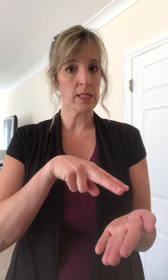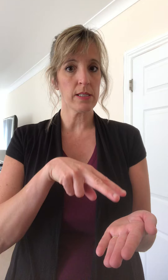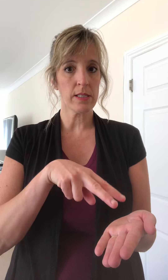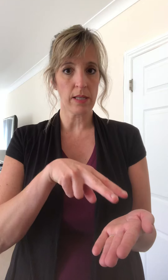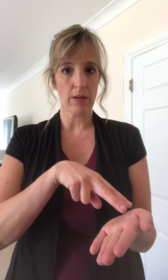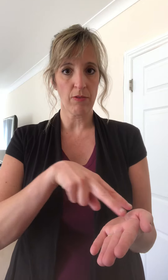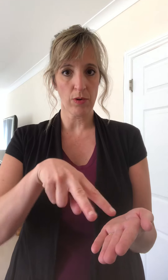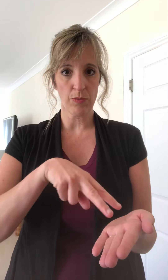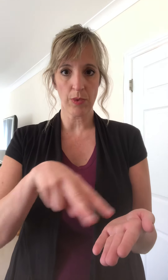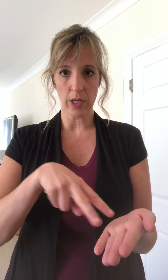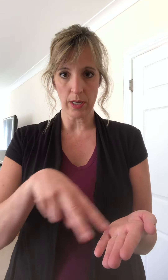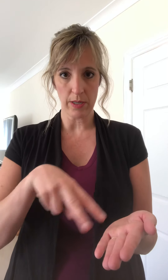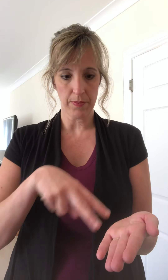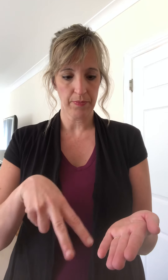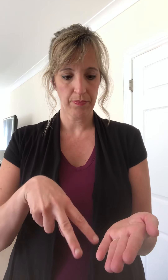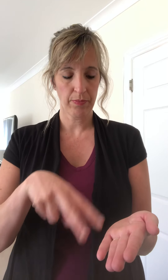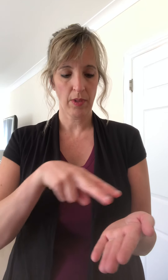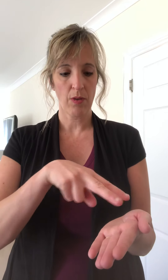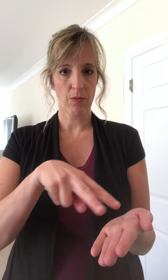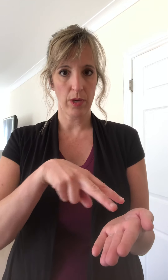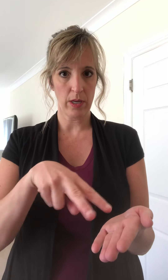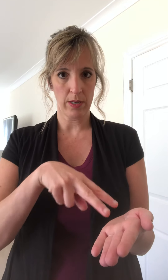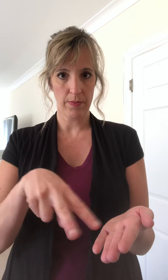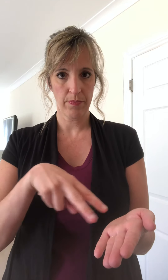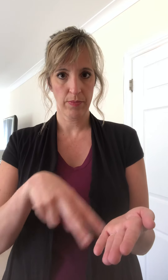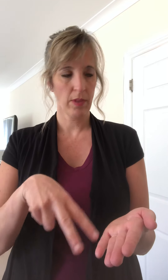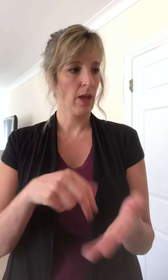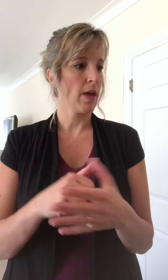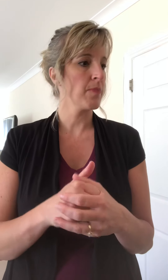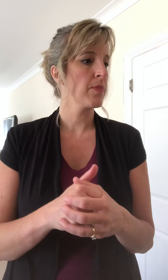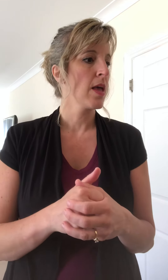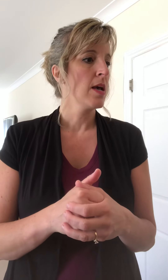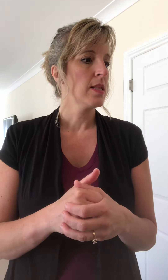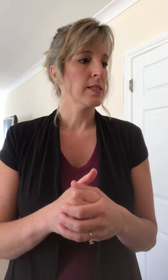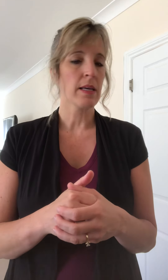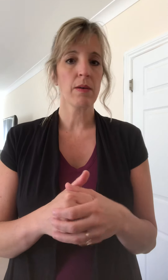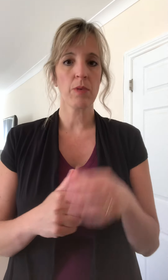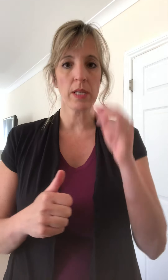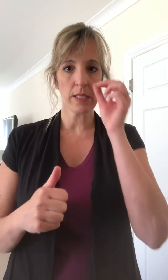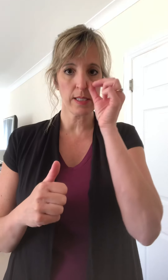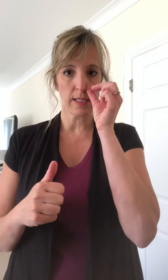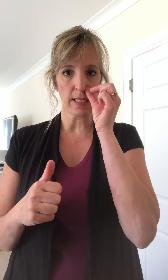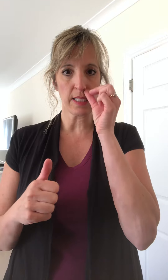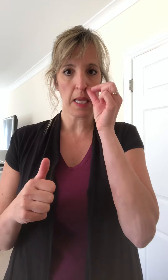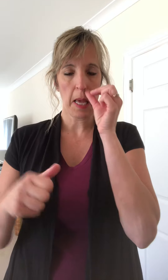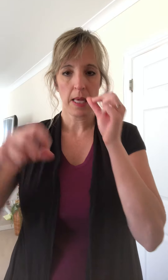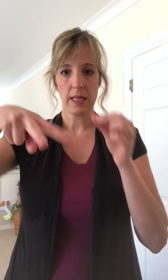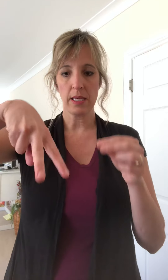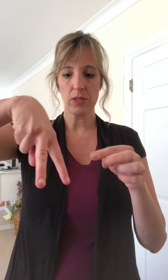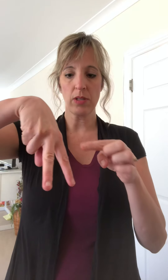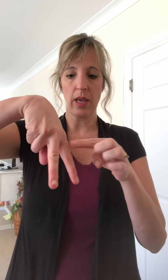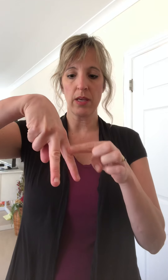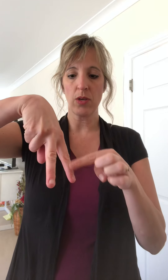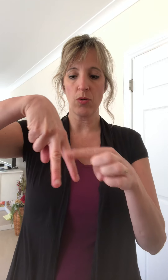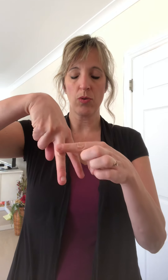is a sign for read. Read. Okay, the second one is sit. These are like